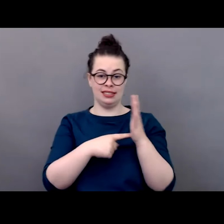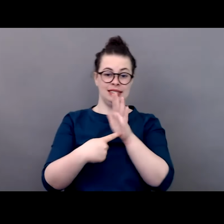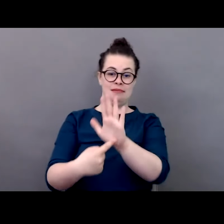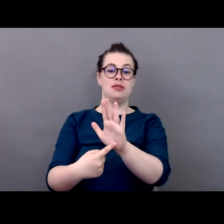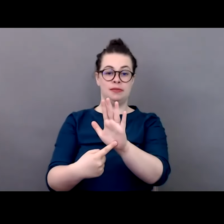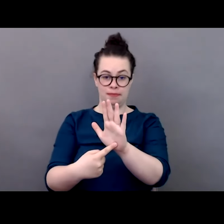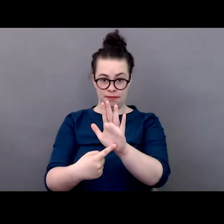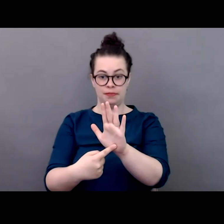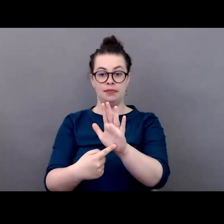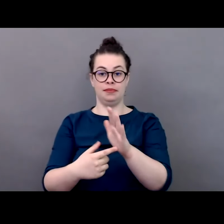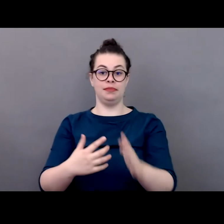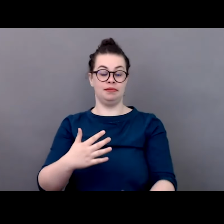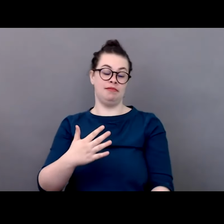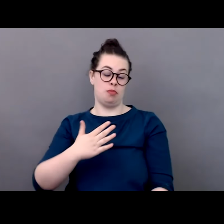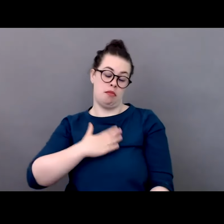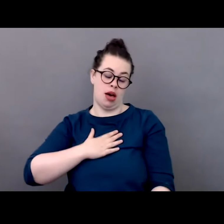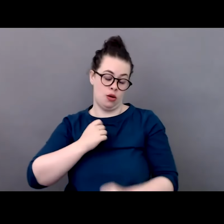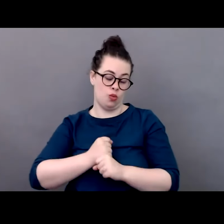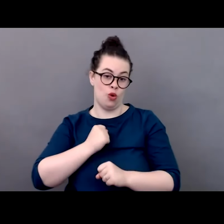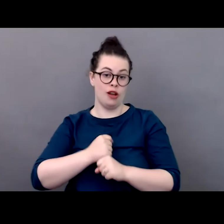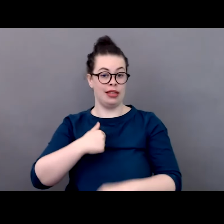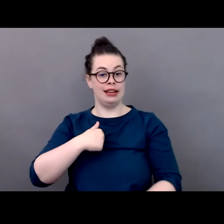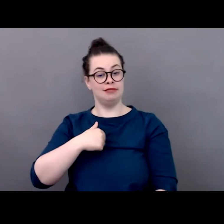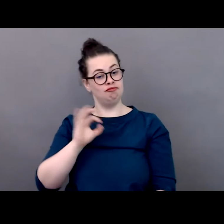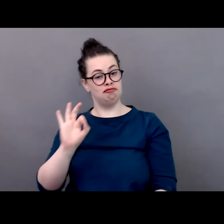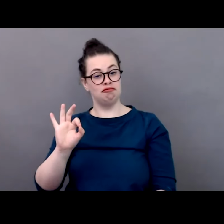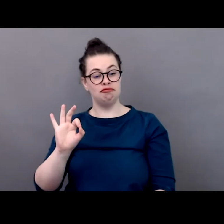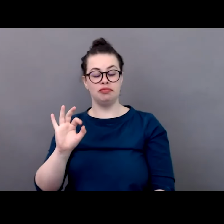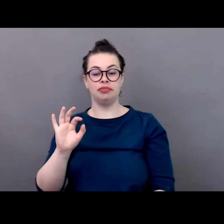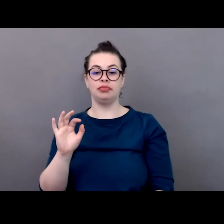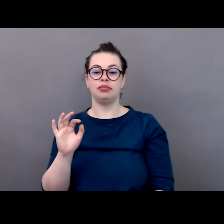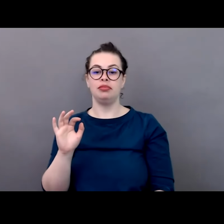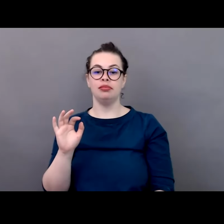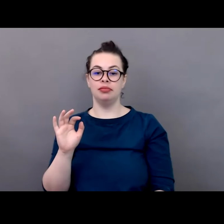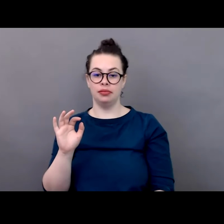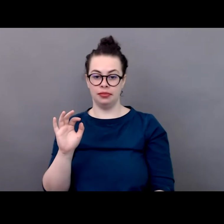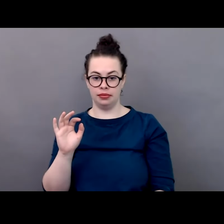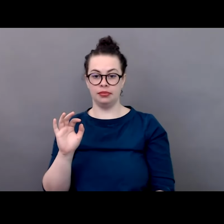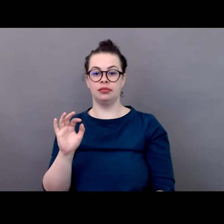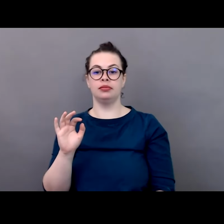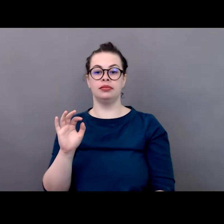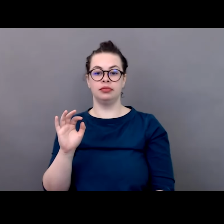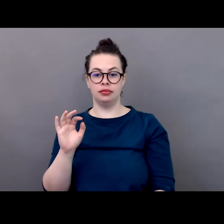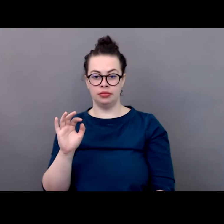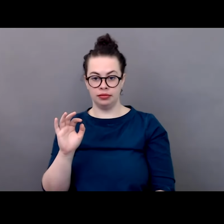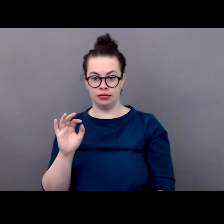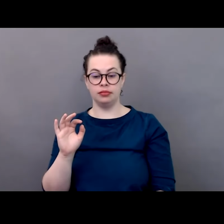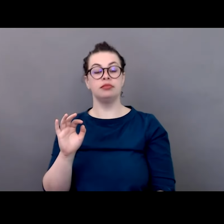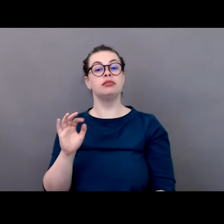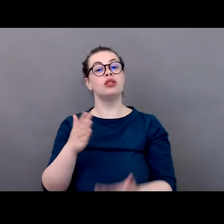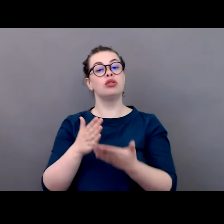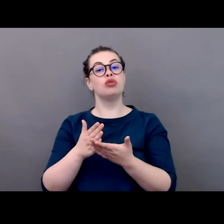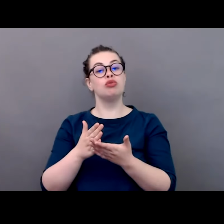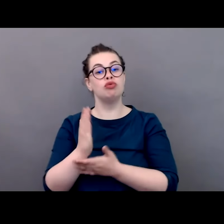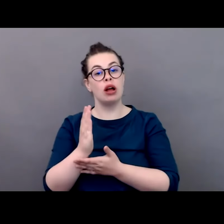An example from my practice, which I very much like. The right to vote of persons with disabilities was first litigated